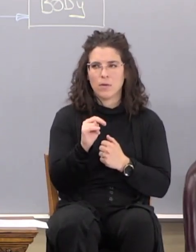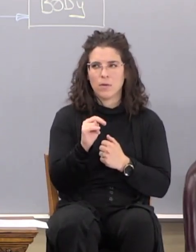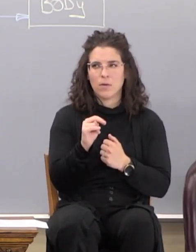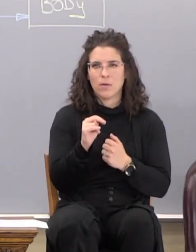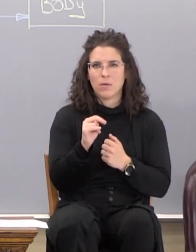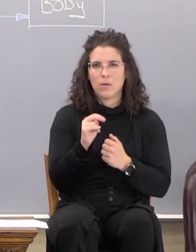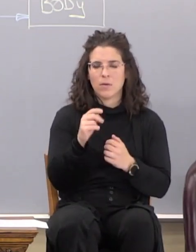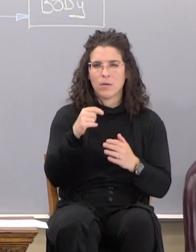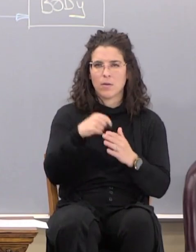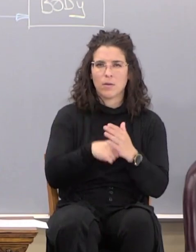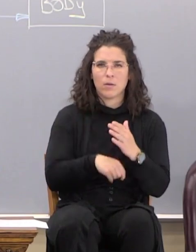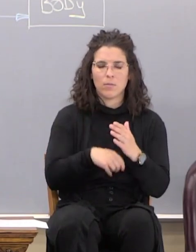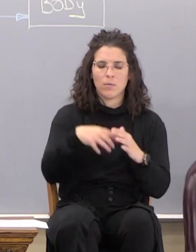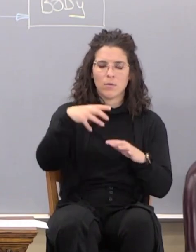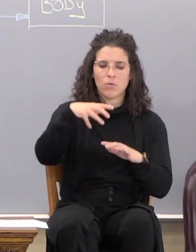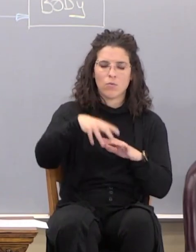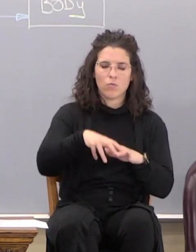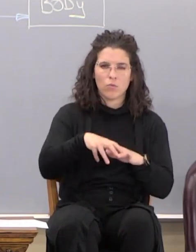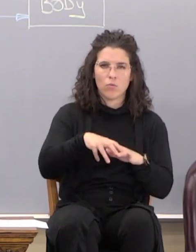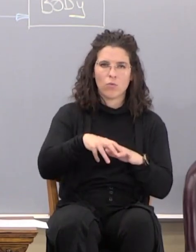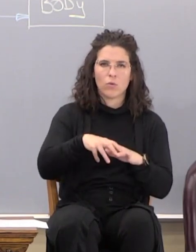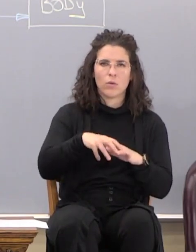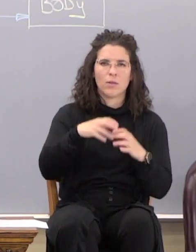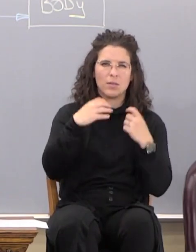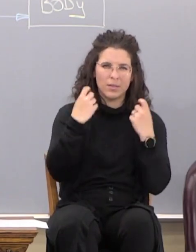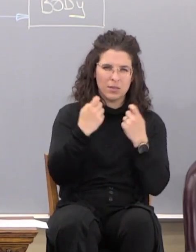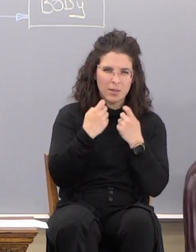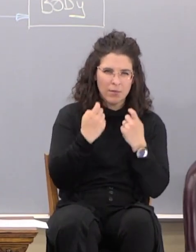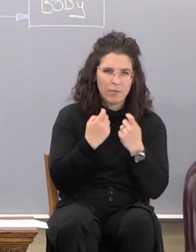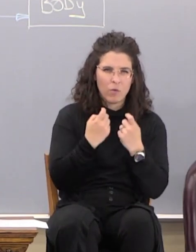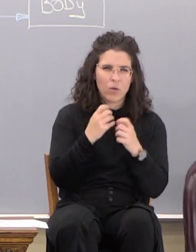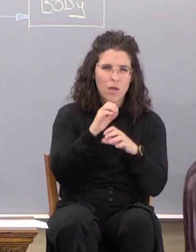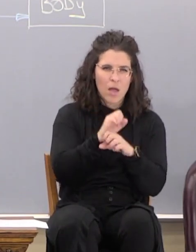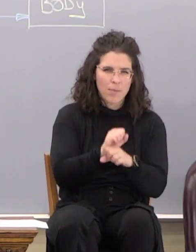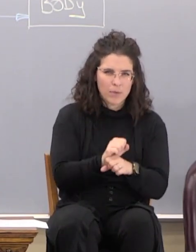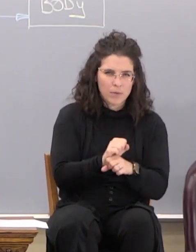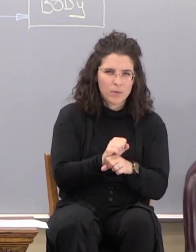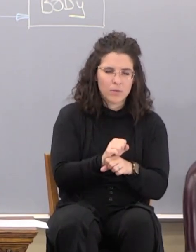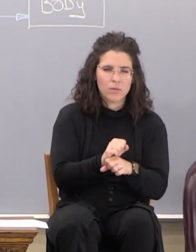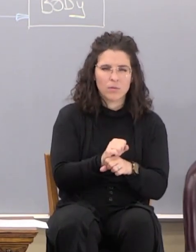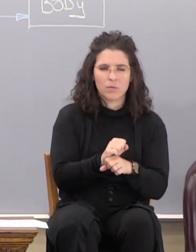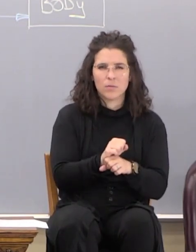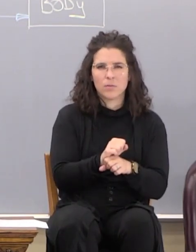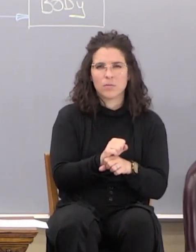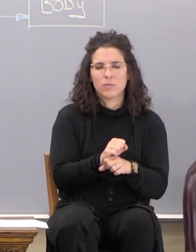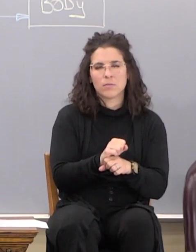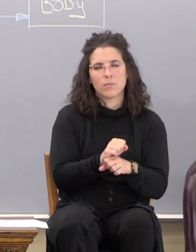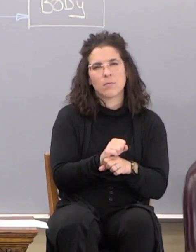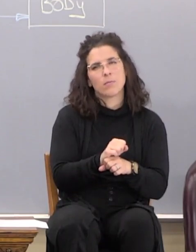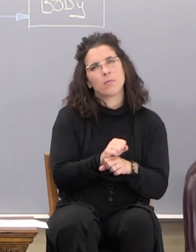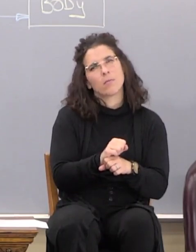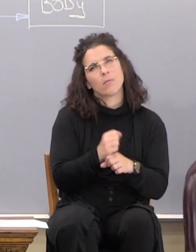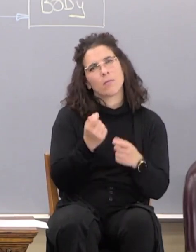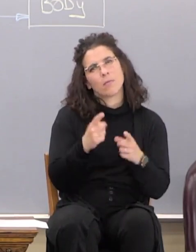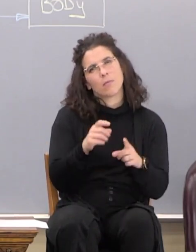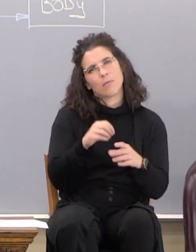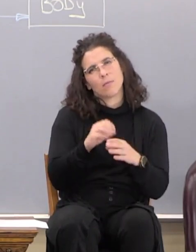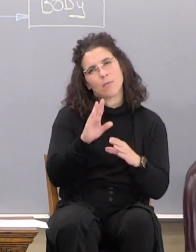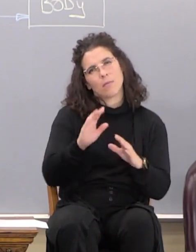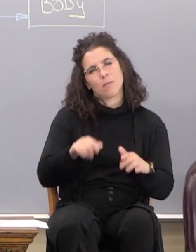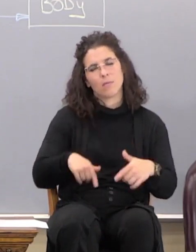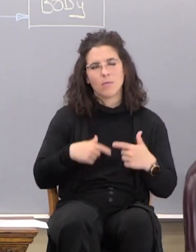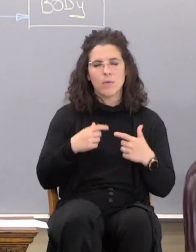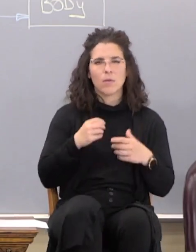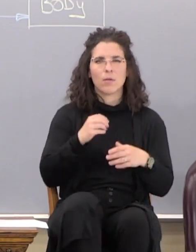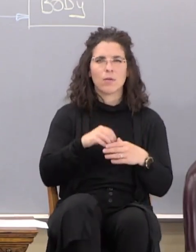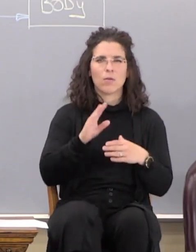even the deeply rooted sinful habits that come into your life, that are in